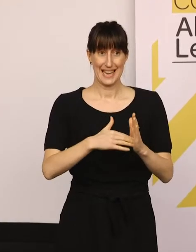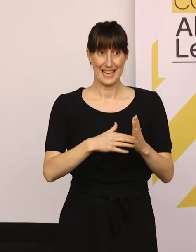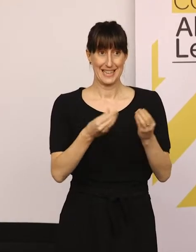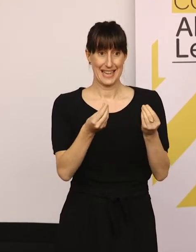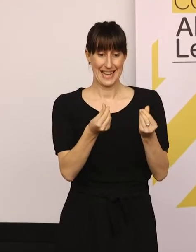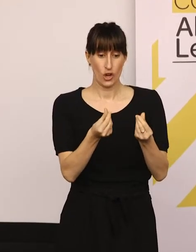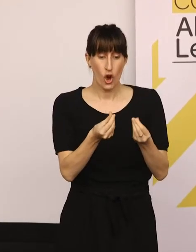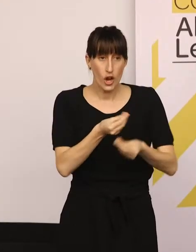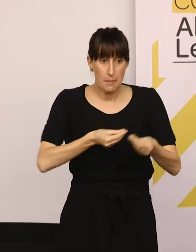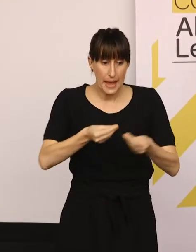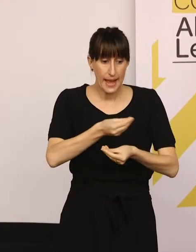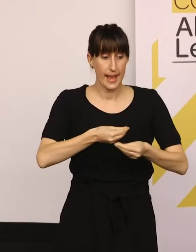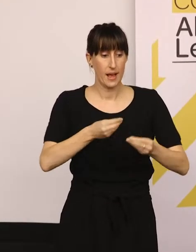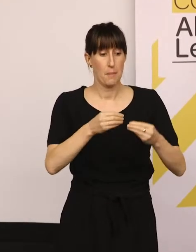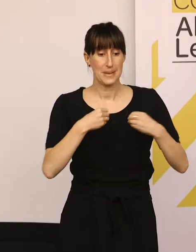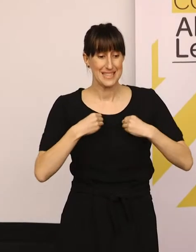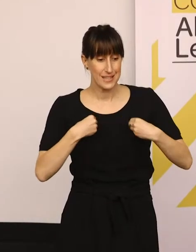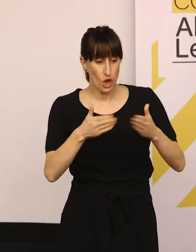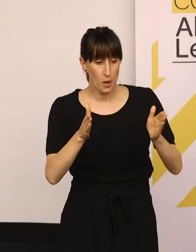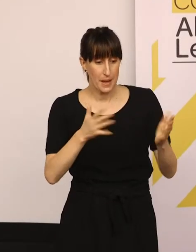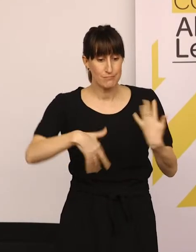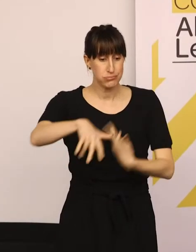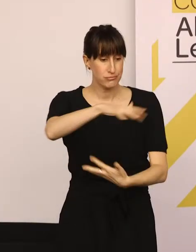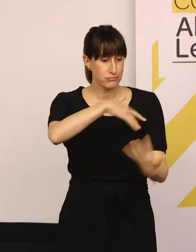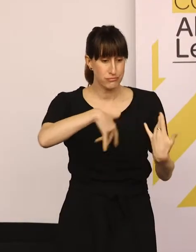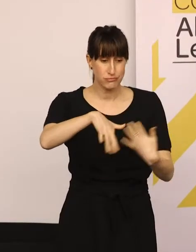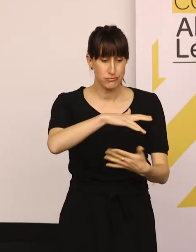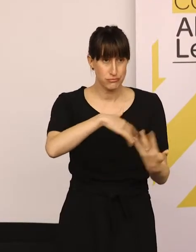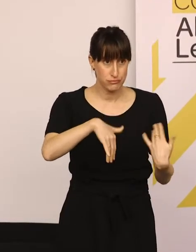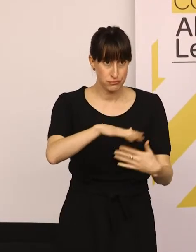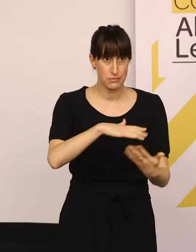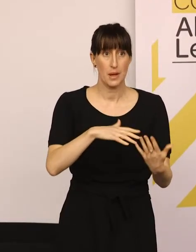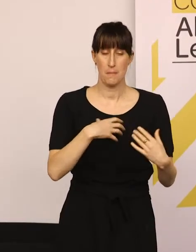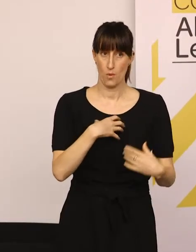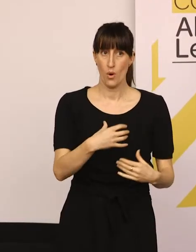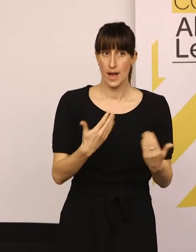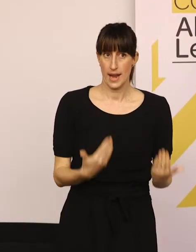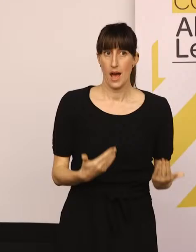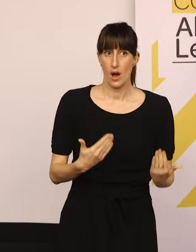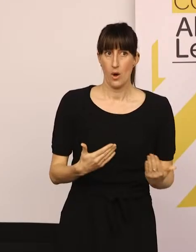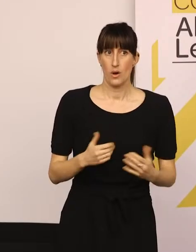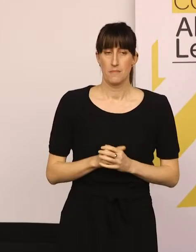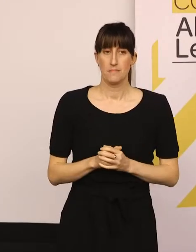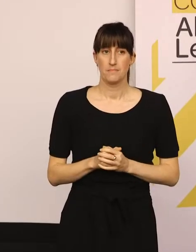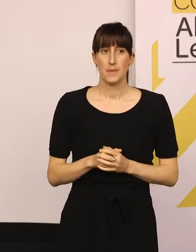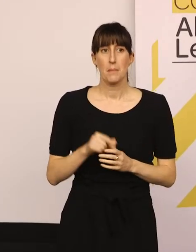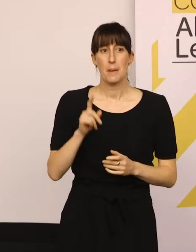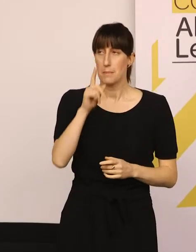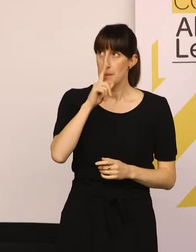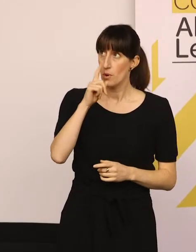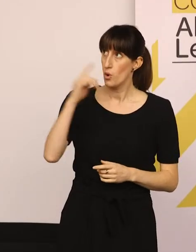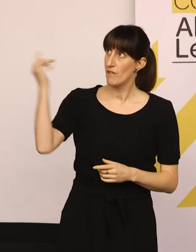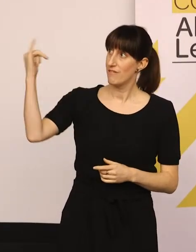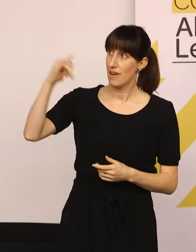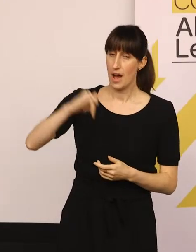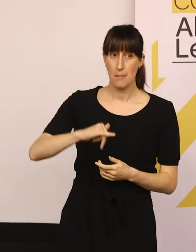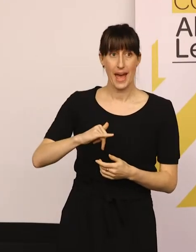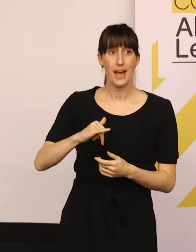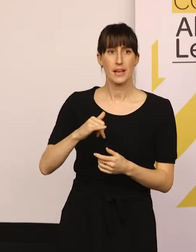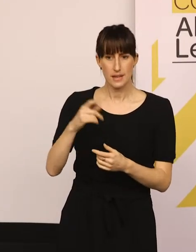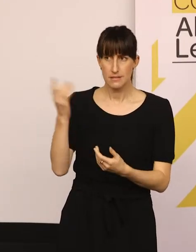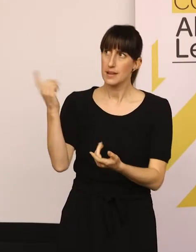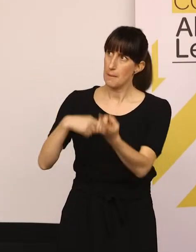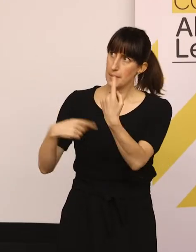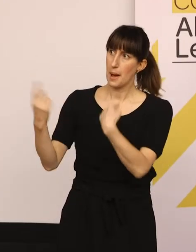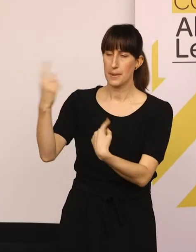economy. As you know, people already entering New Zealand, and in particular those Kiwis returning home, do